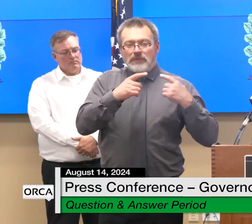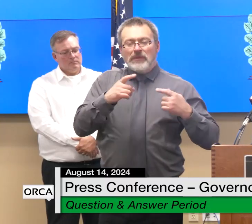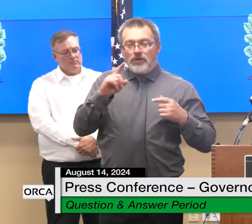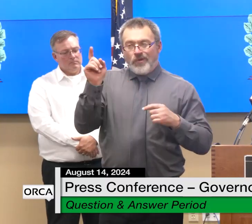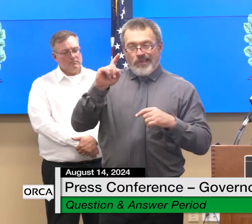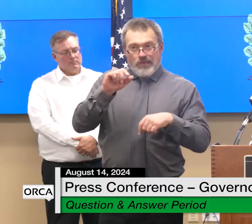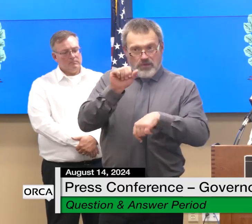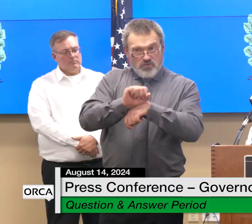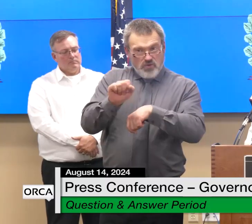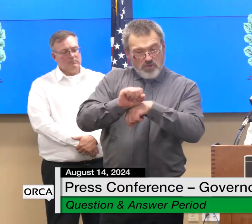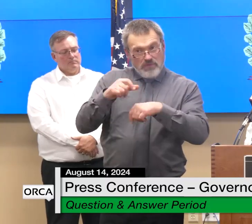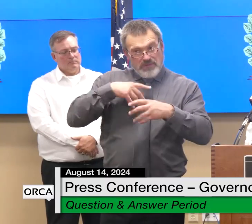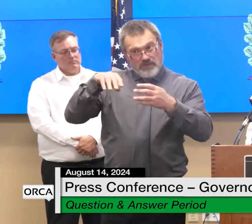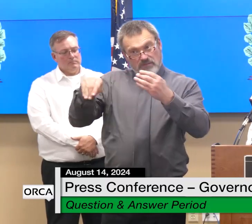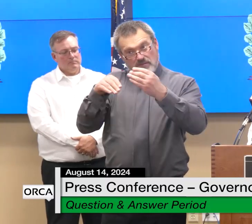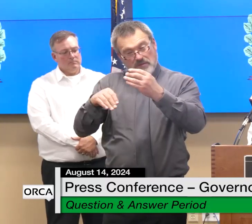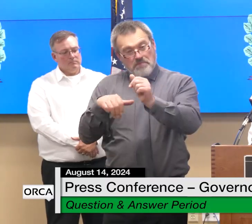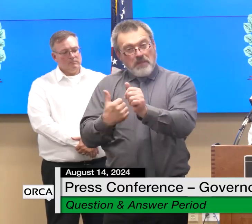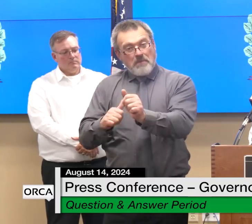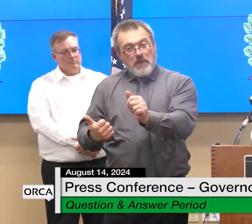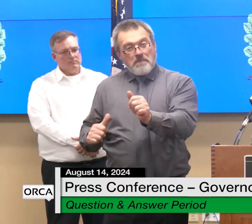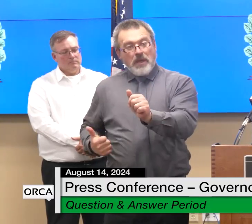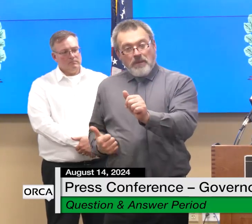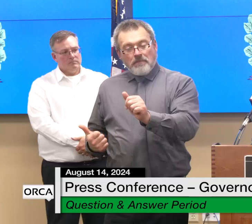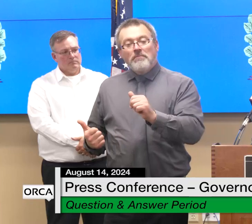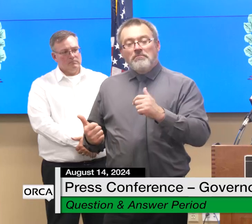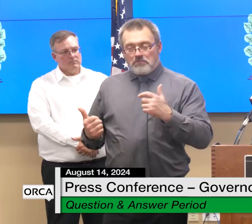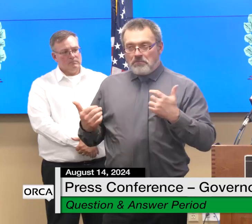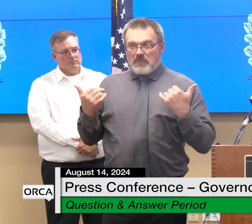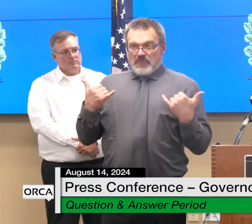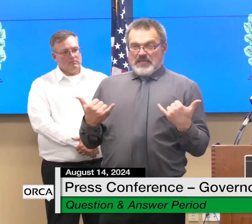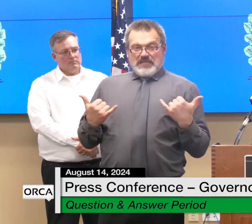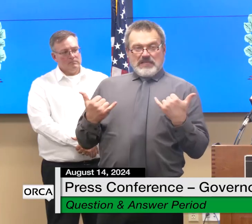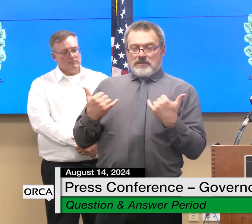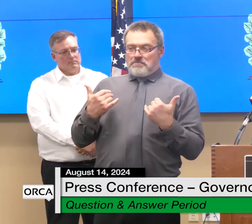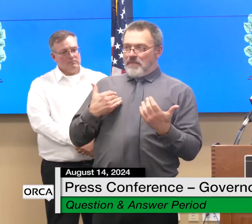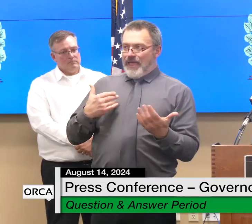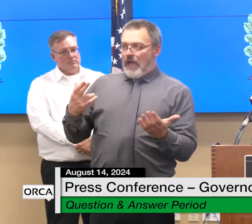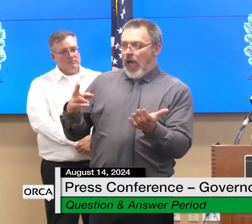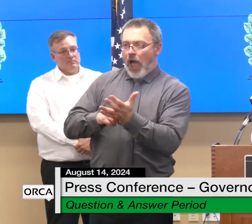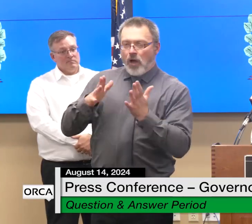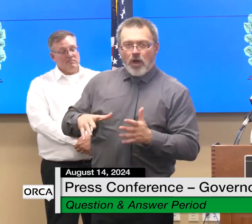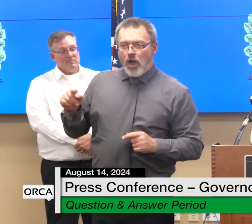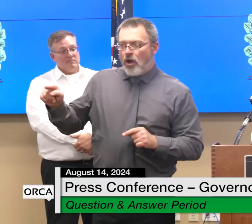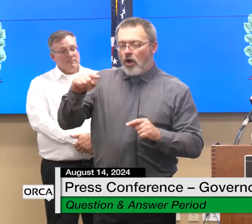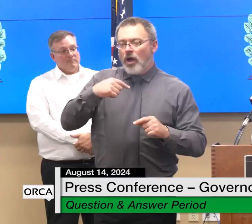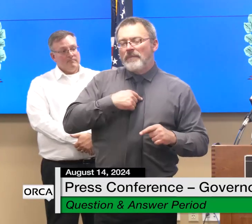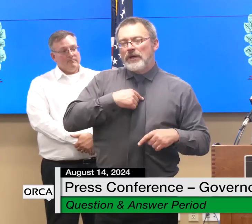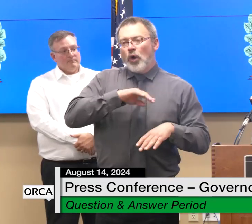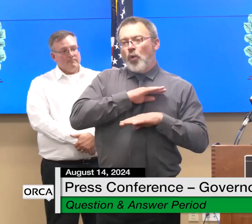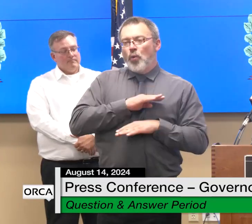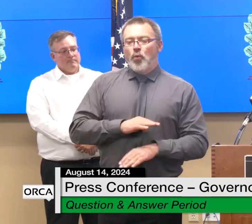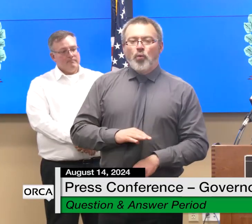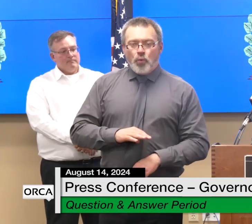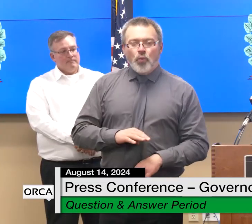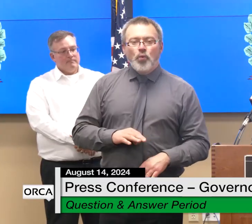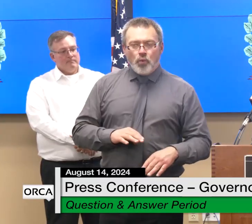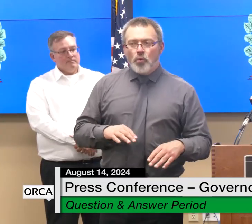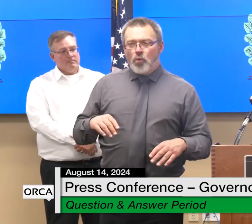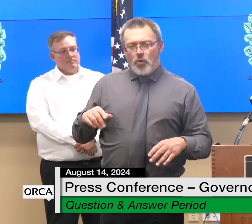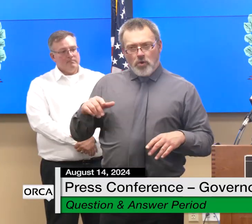they've been able to come forward and give us some relief, and from all areas of Vermont.